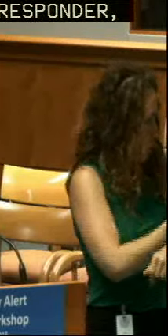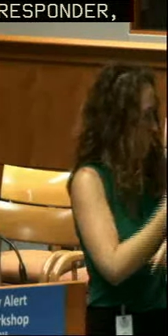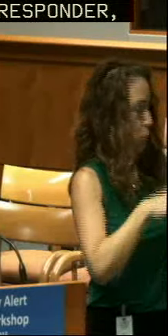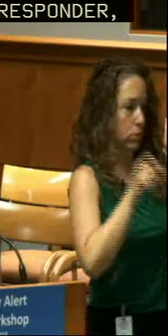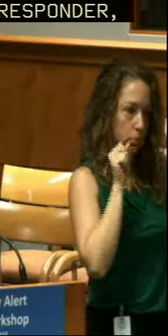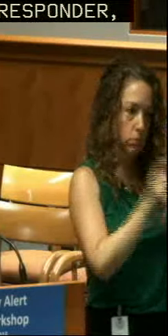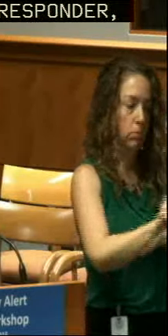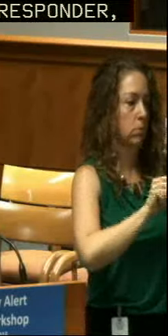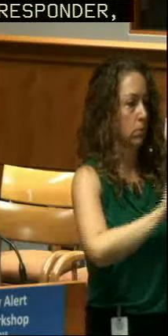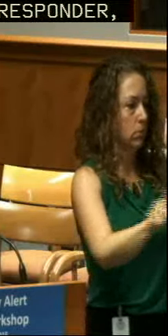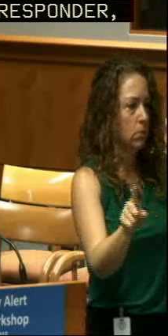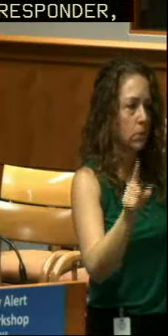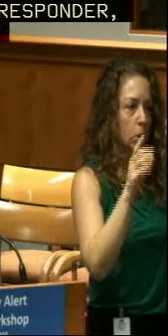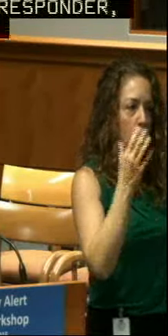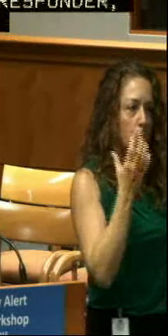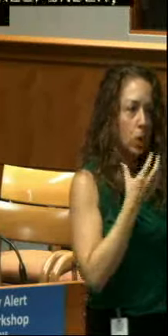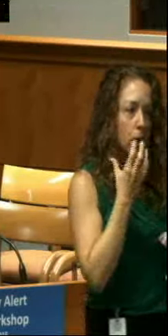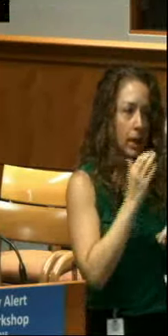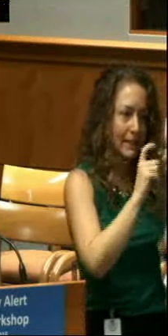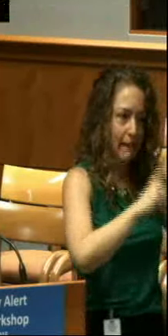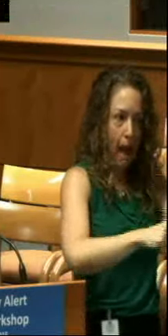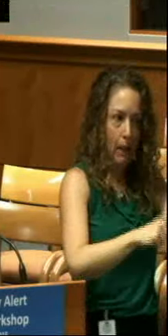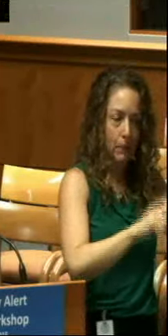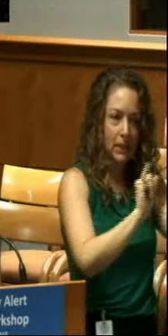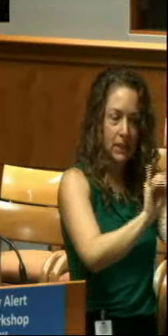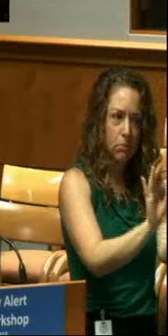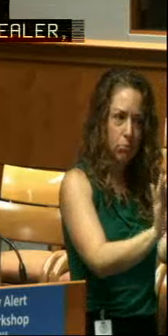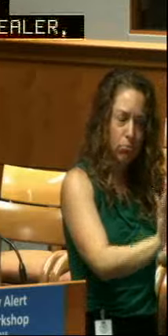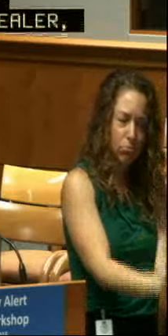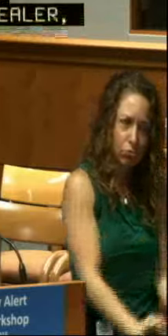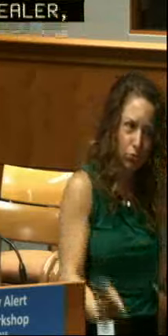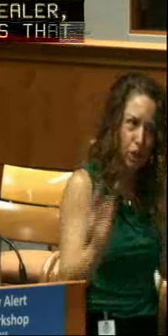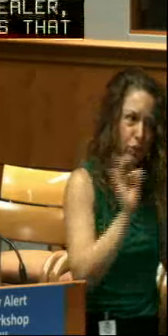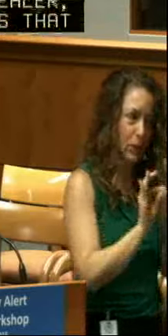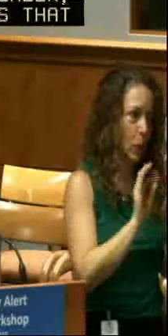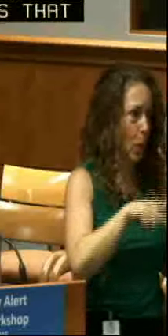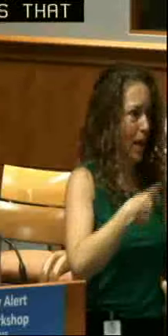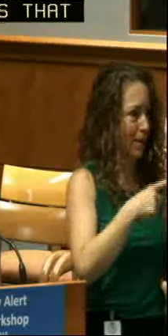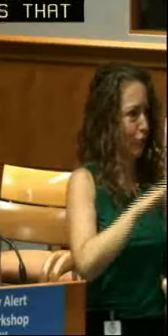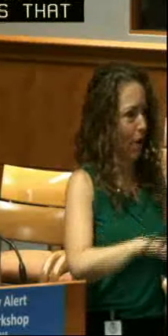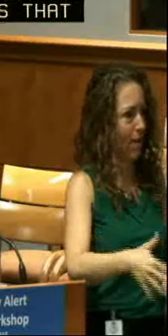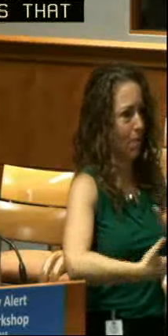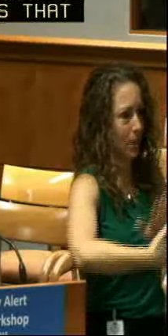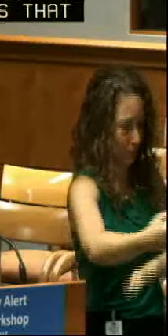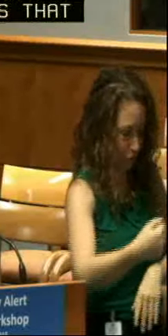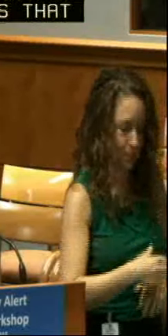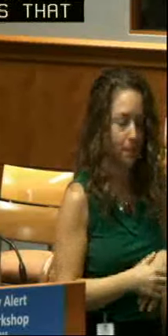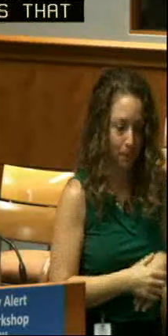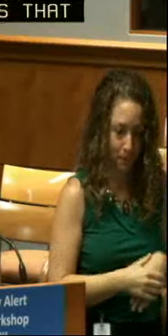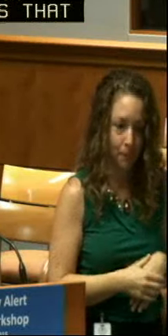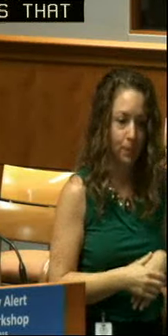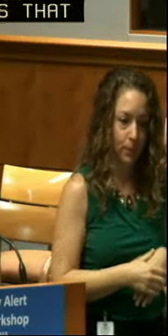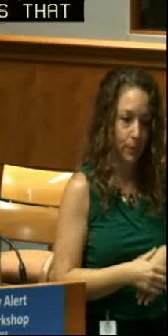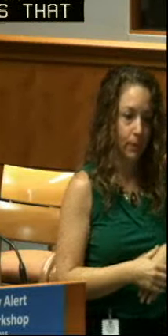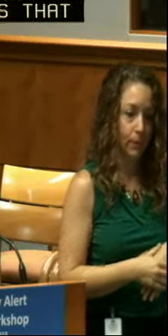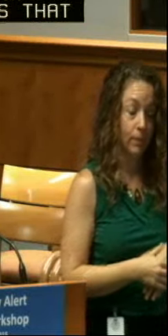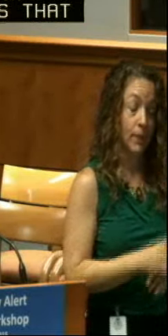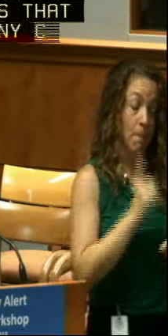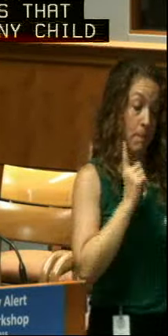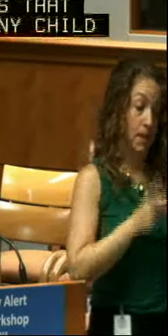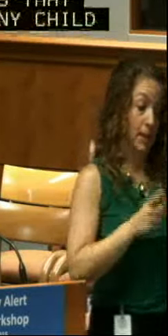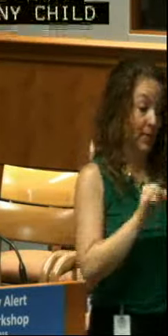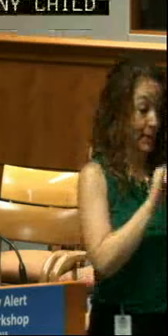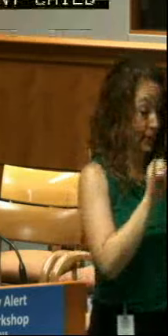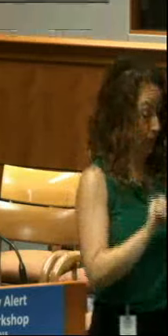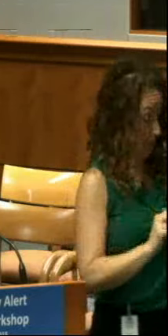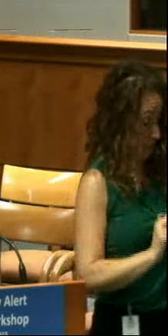so much in any child abduction. We also need to bake a level of accessibility into these systems that ensures that all